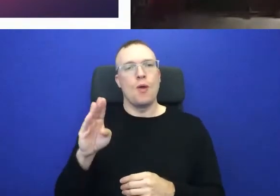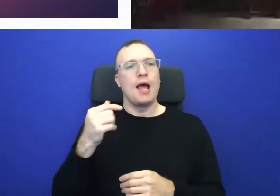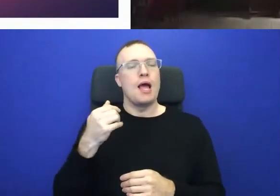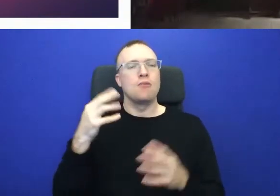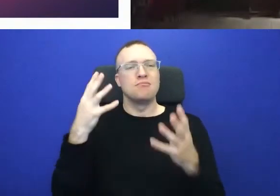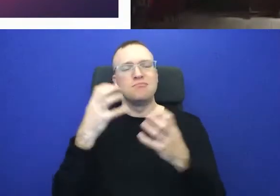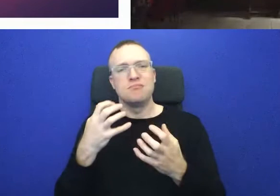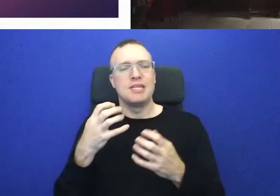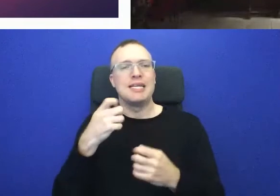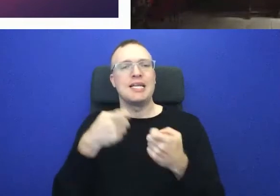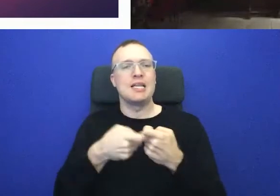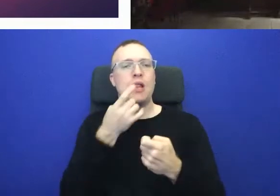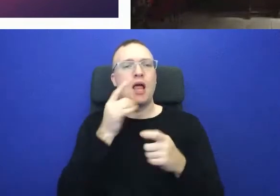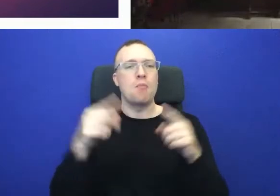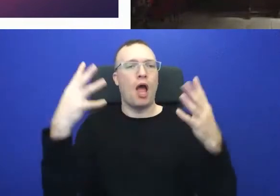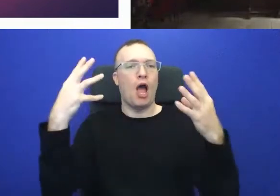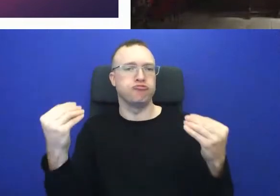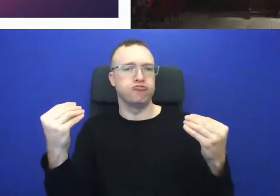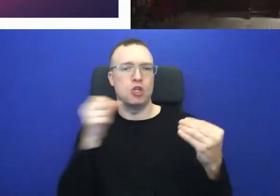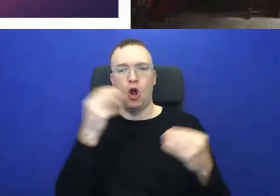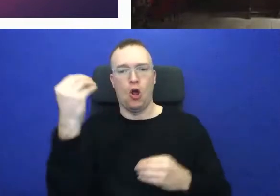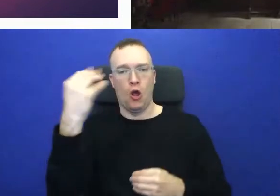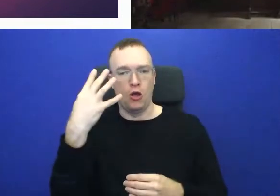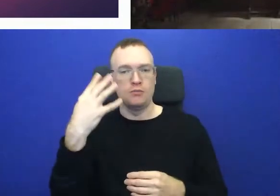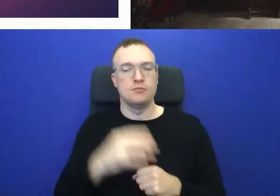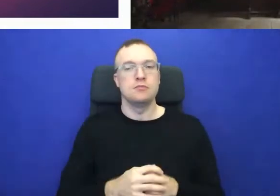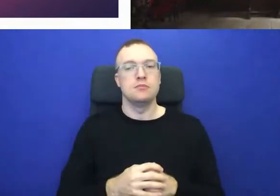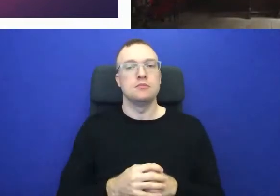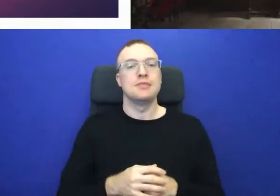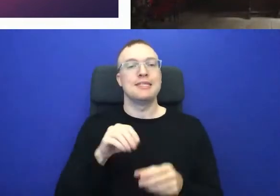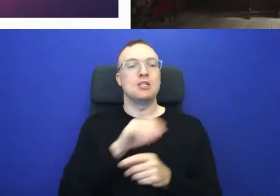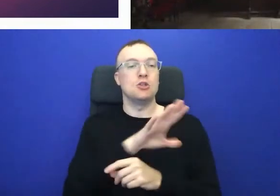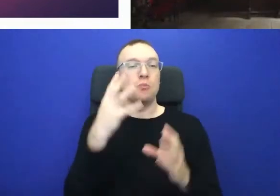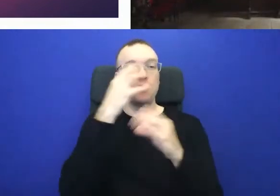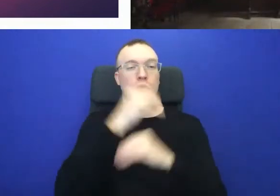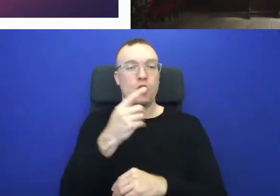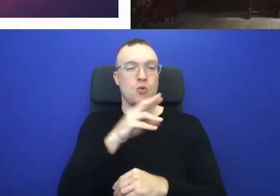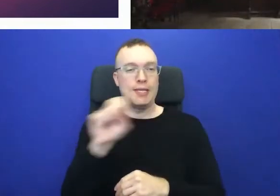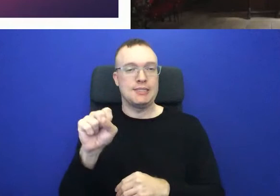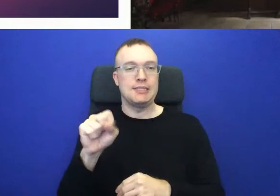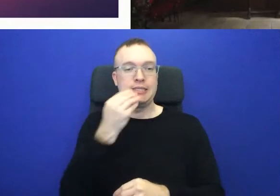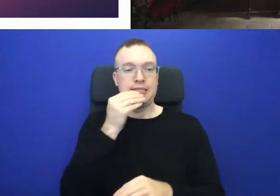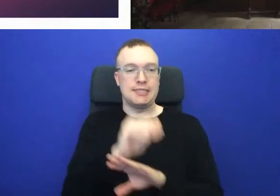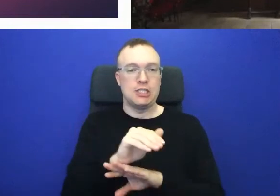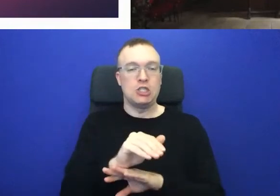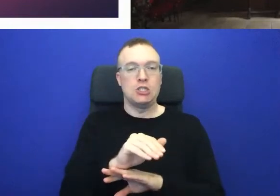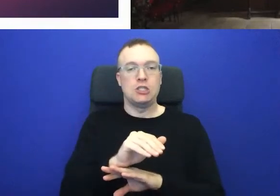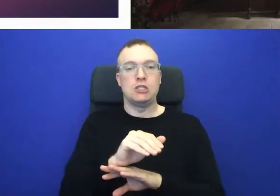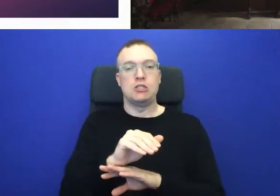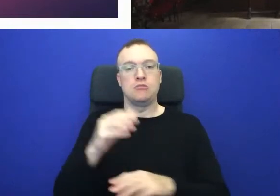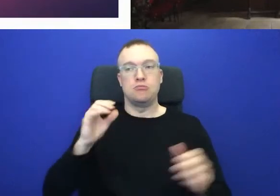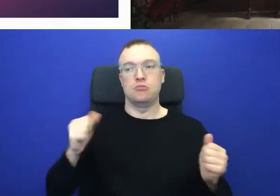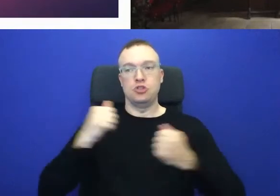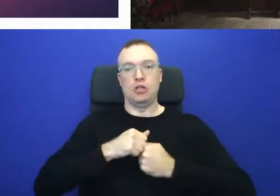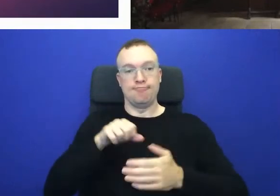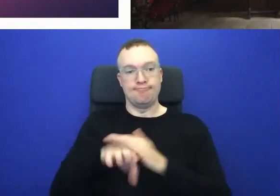hadn't been turned on. So as they, in her beautiful dress and his dinner jacket, made their way into the room and were about to climb